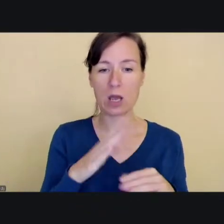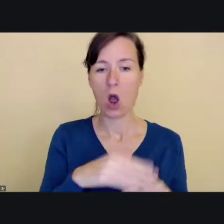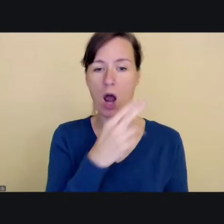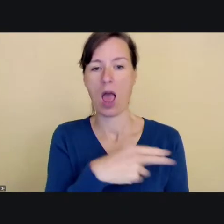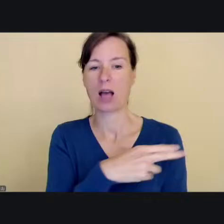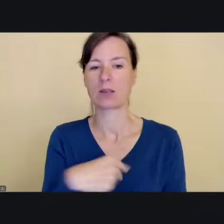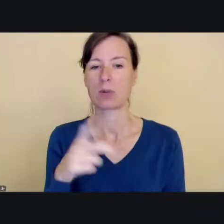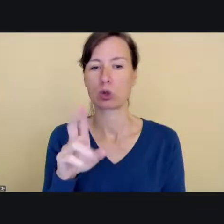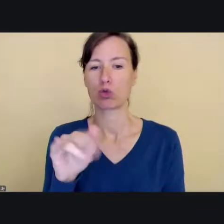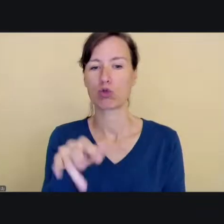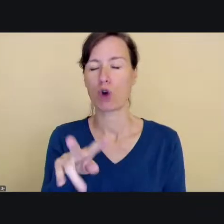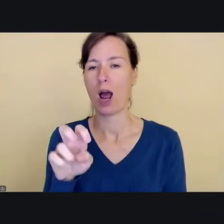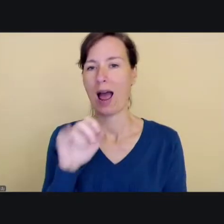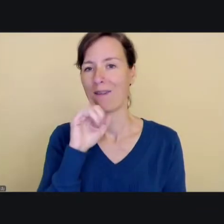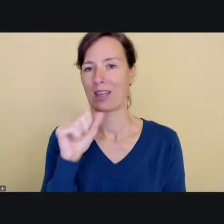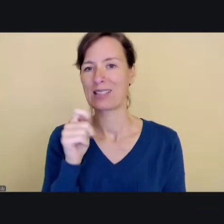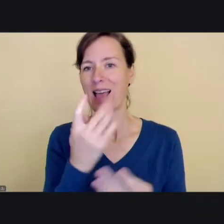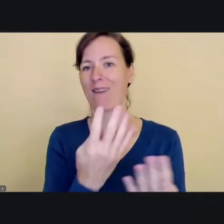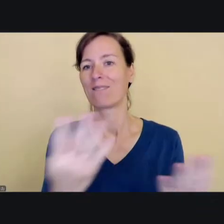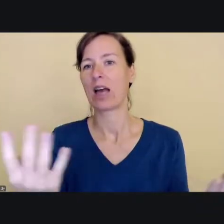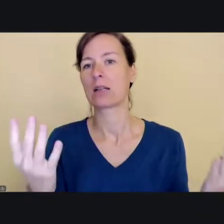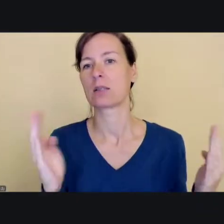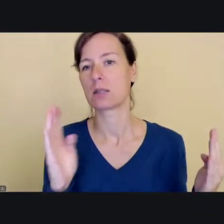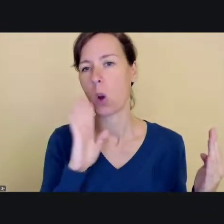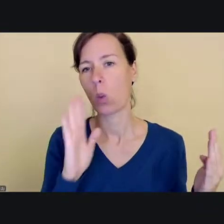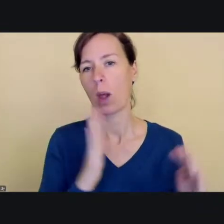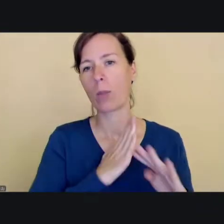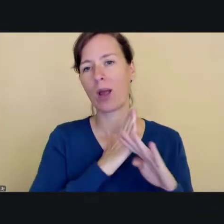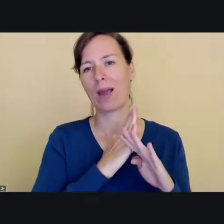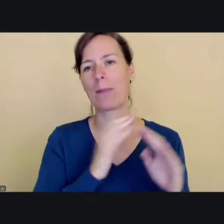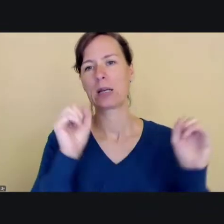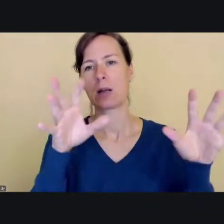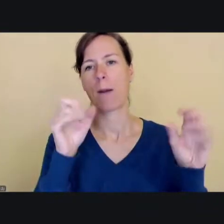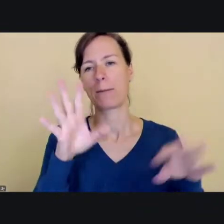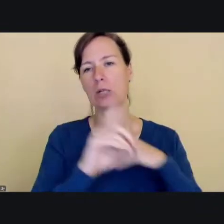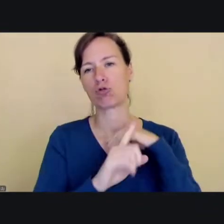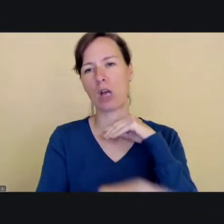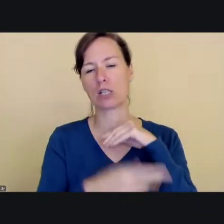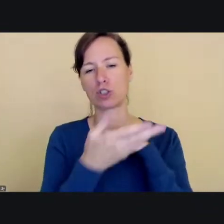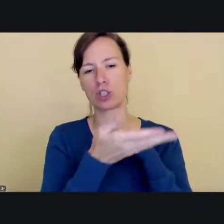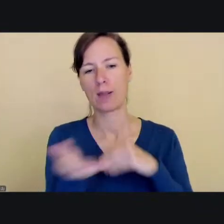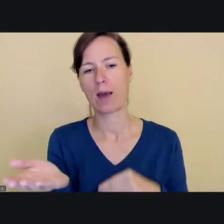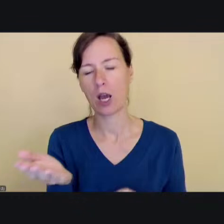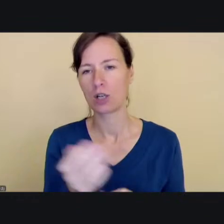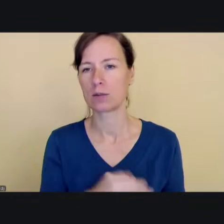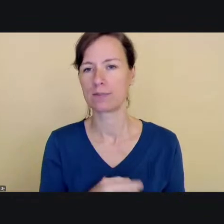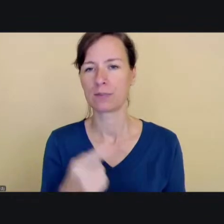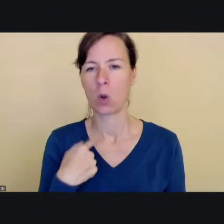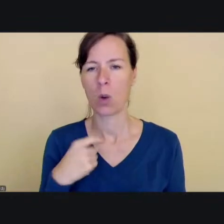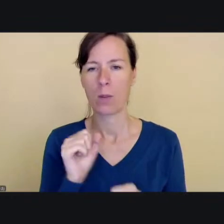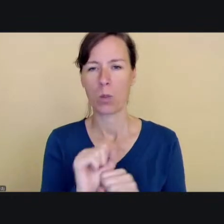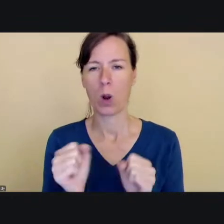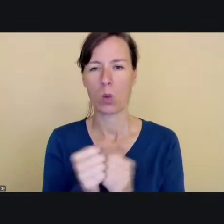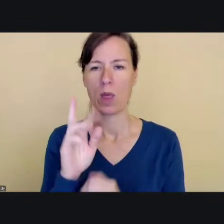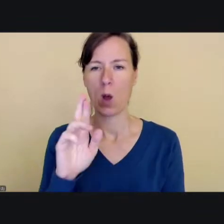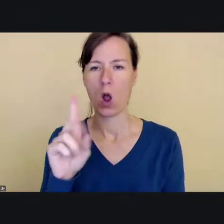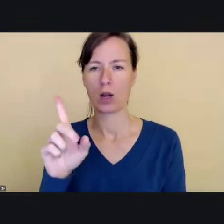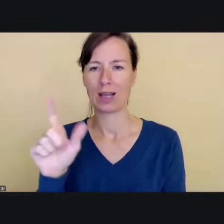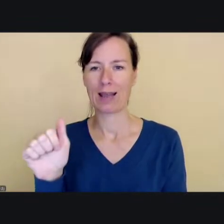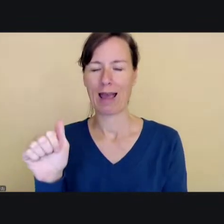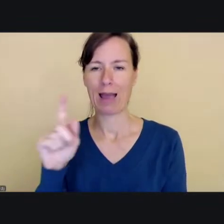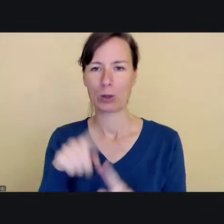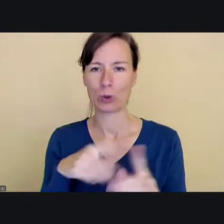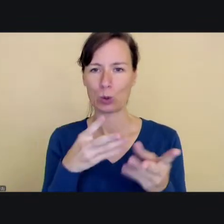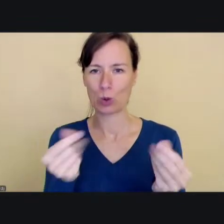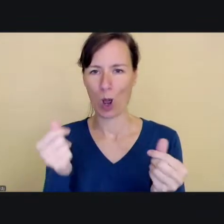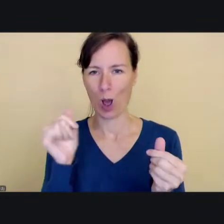from dumping trash there. We have been working with the RDA on mitigating this issue that's going